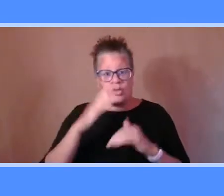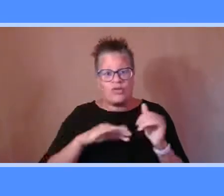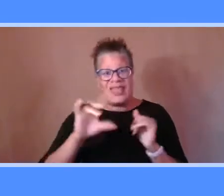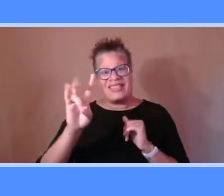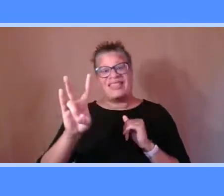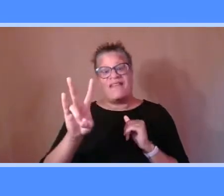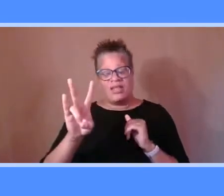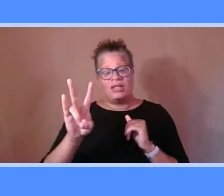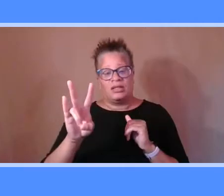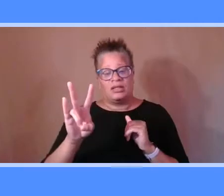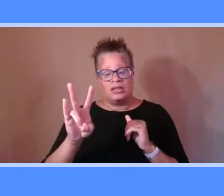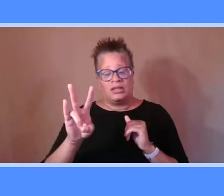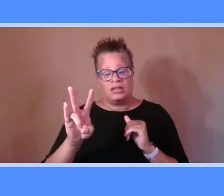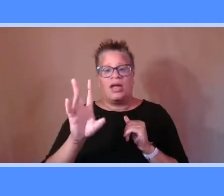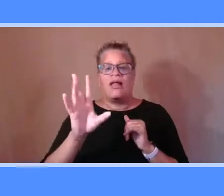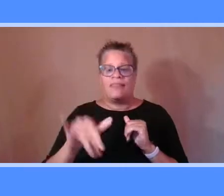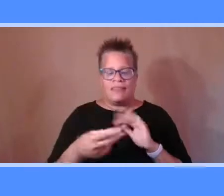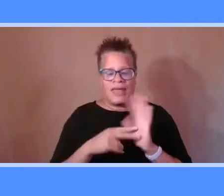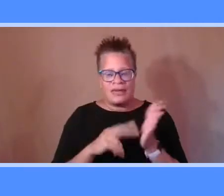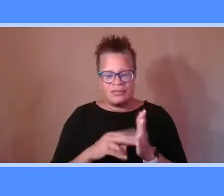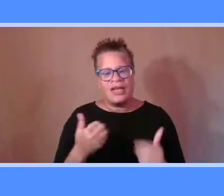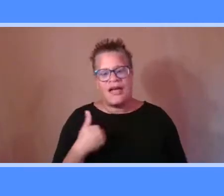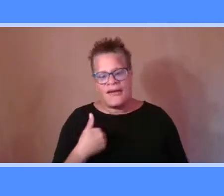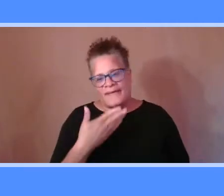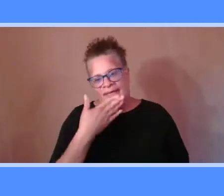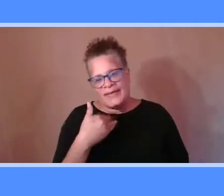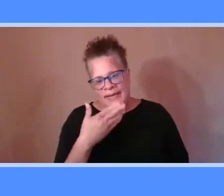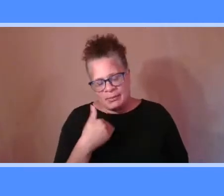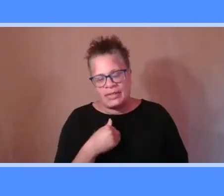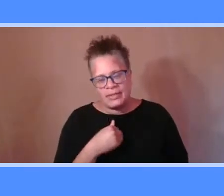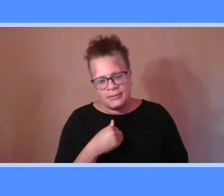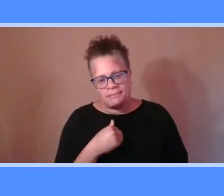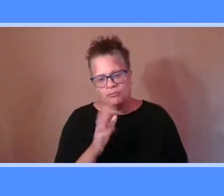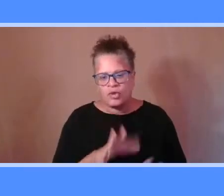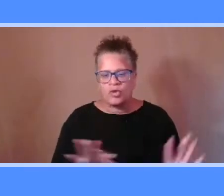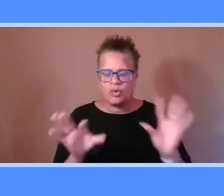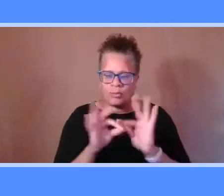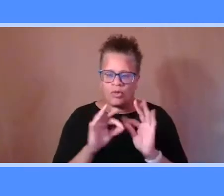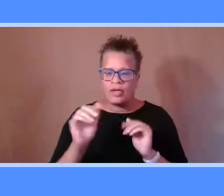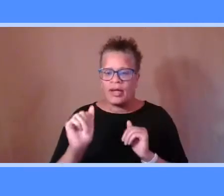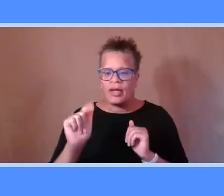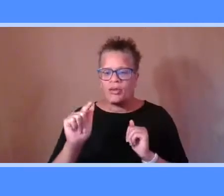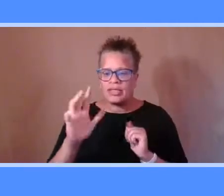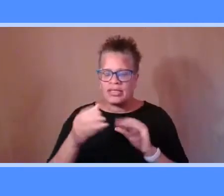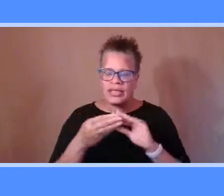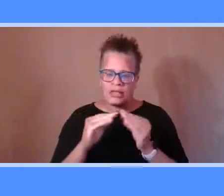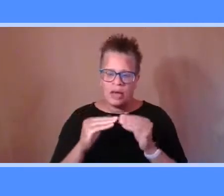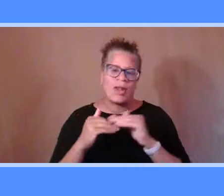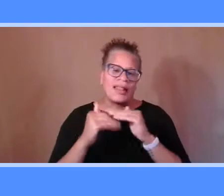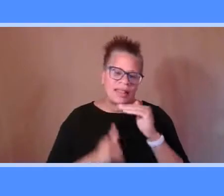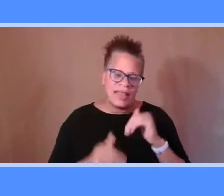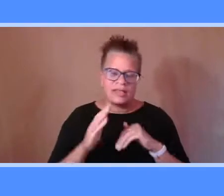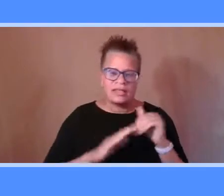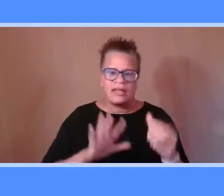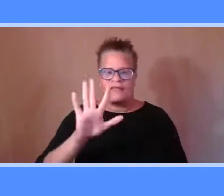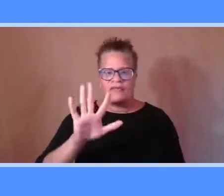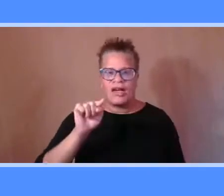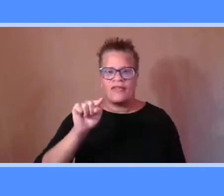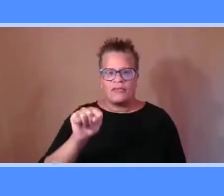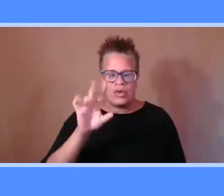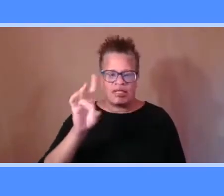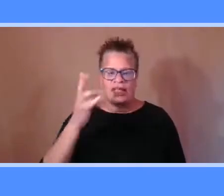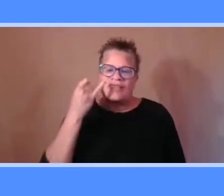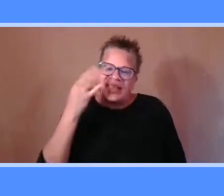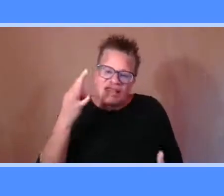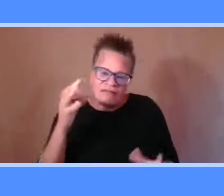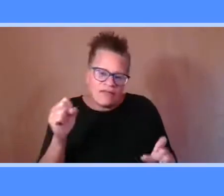7, that's diabetes. So you want to keep your hemoglobin A1C less than 5.7 if